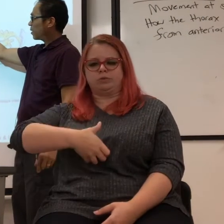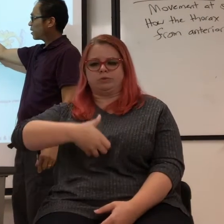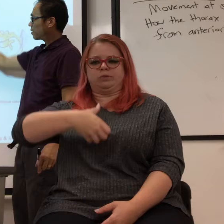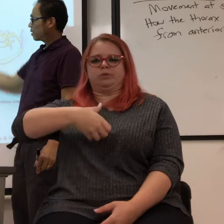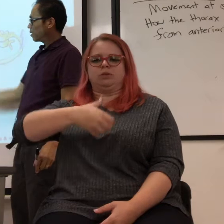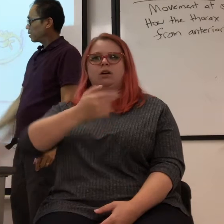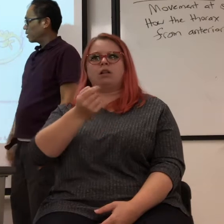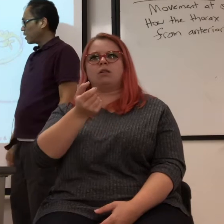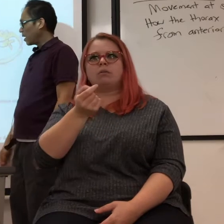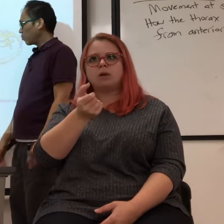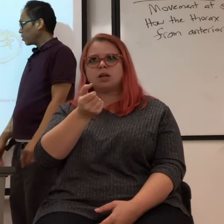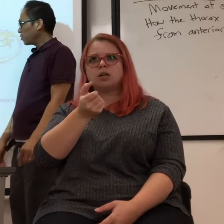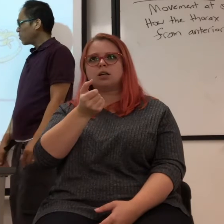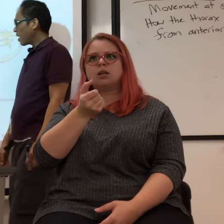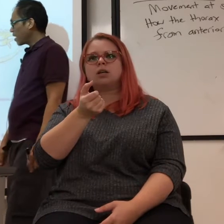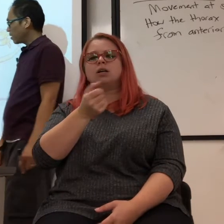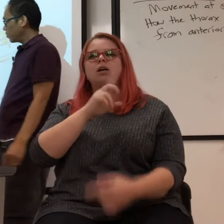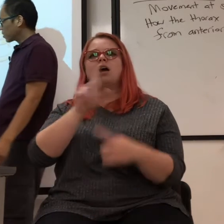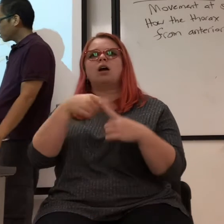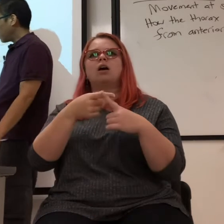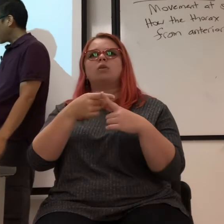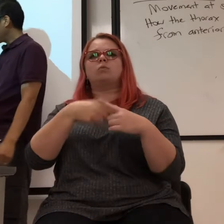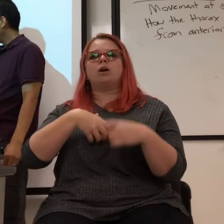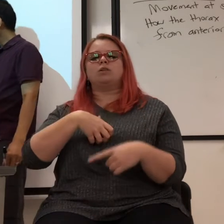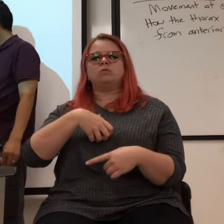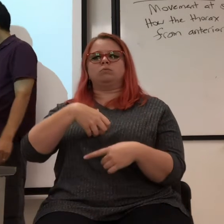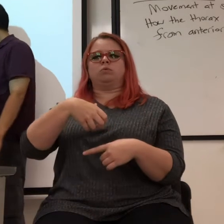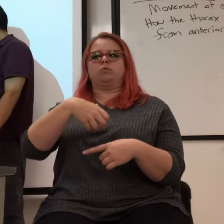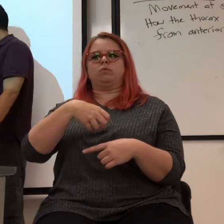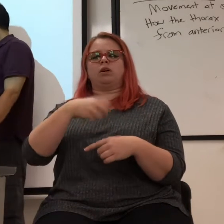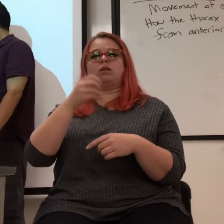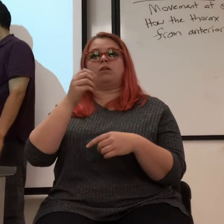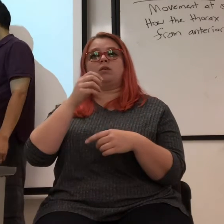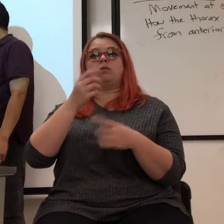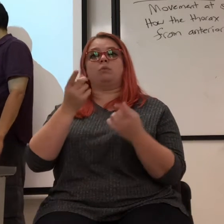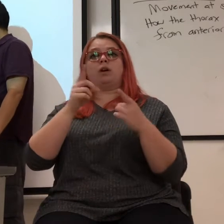up a little bit. And when you do that, you expand